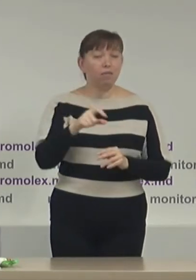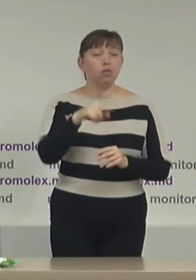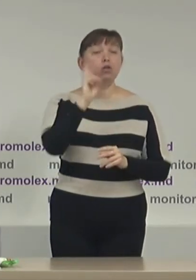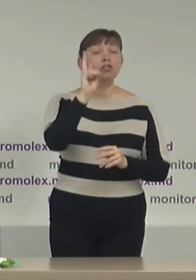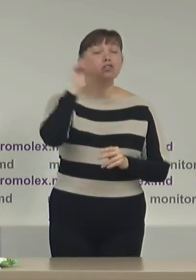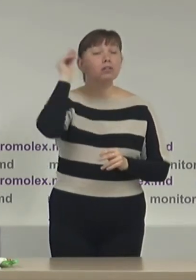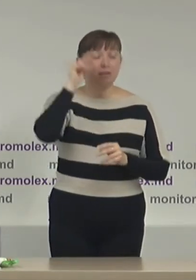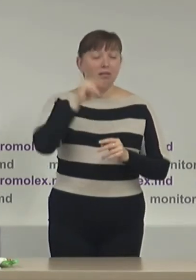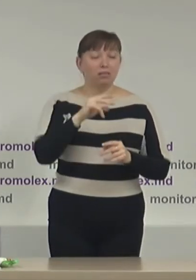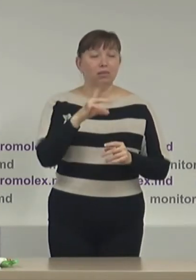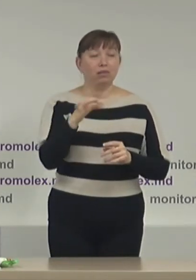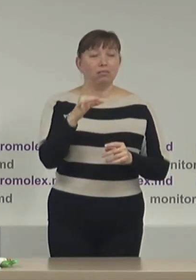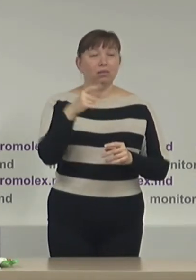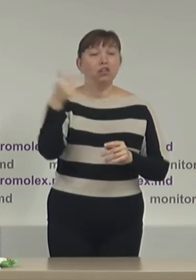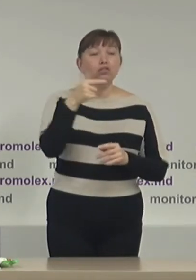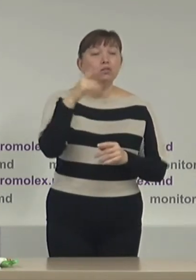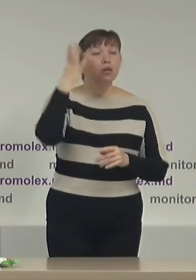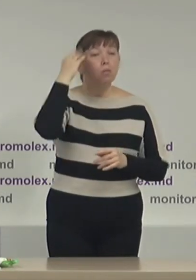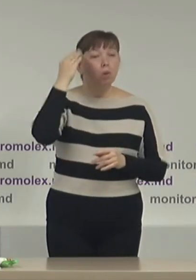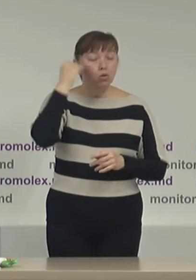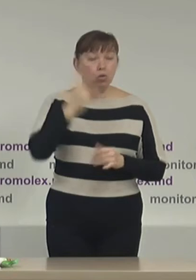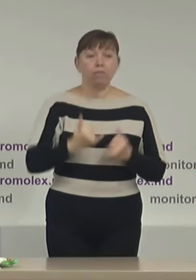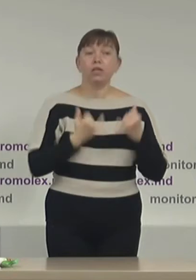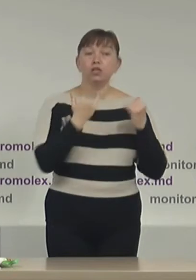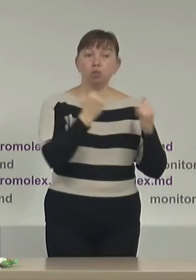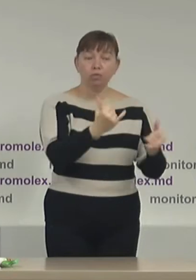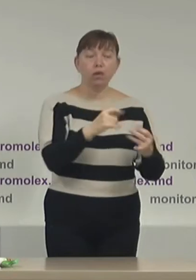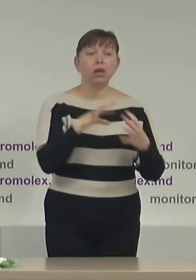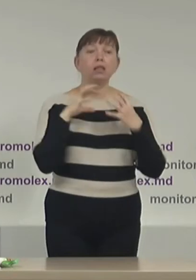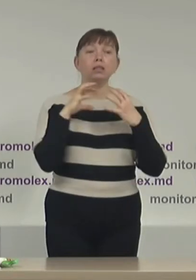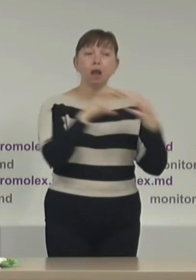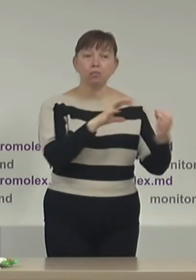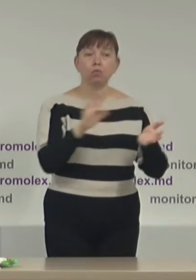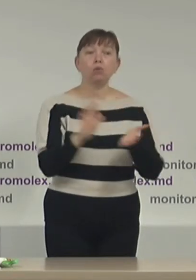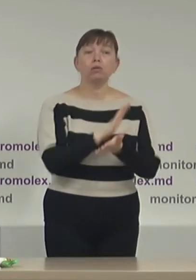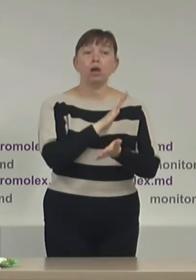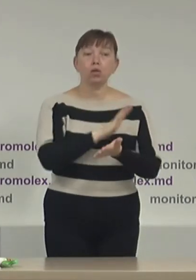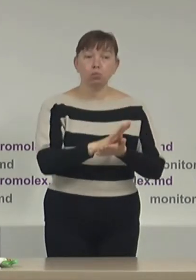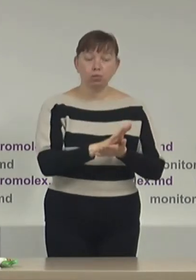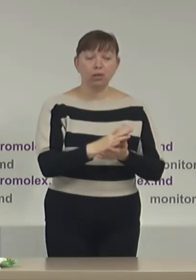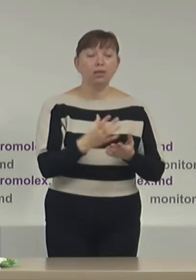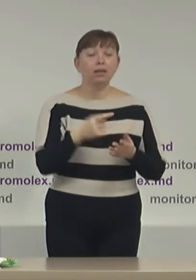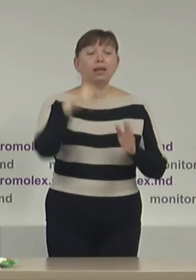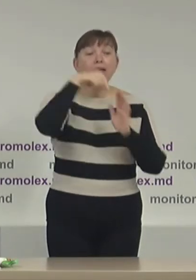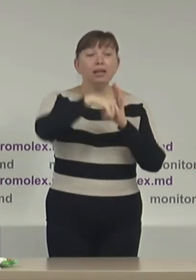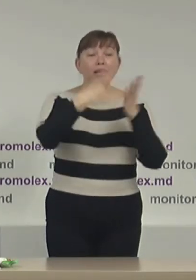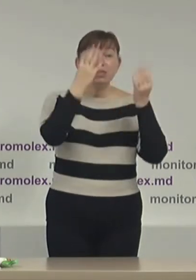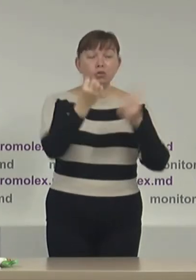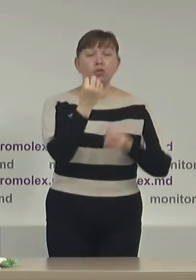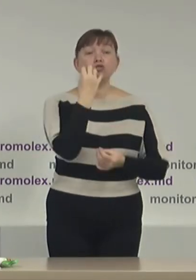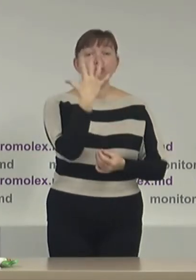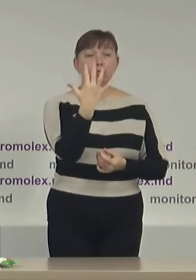which students, citizens of the Republic of Moldova, are offered free transportation